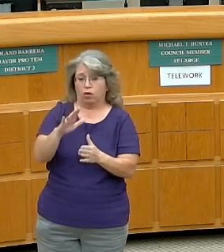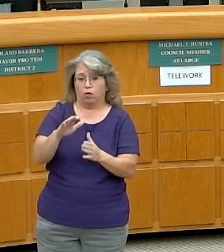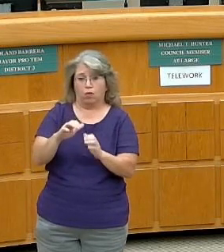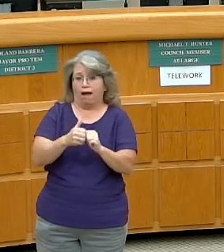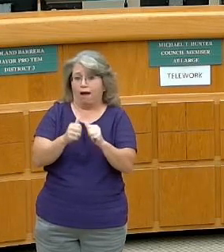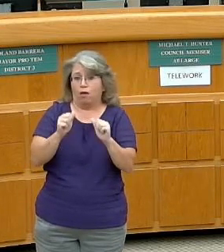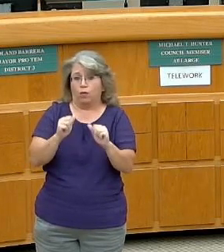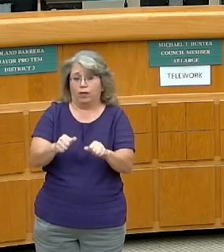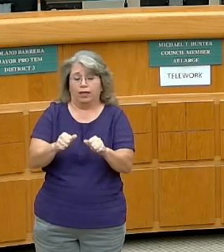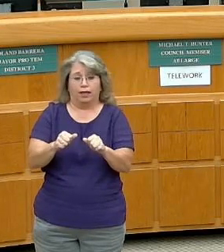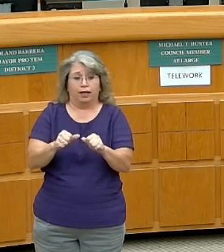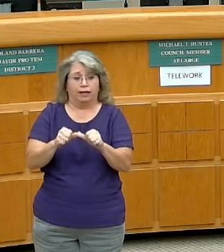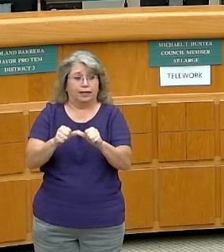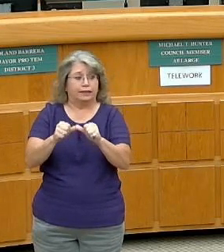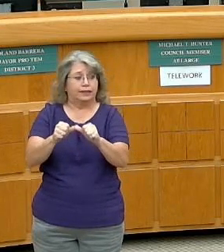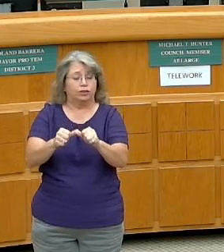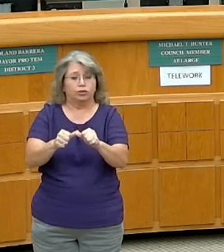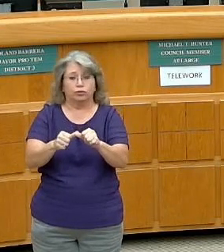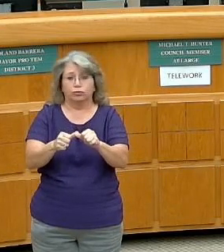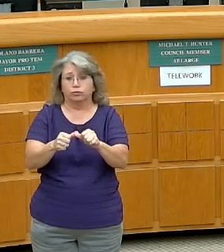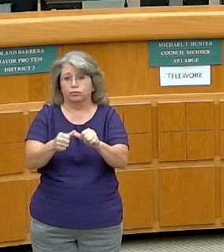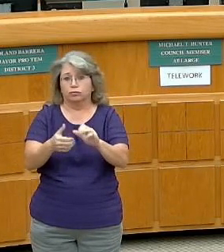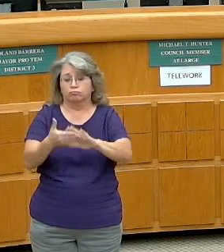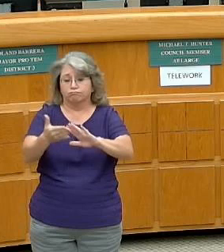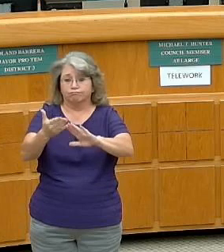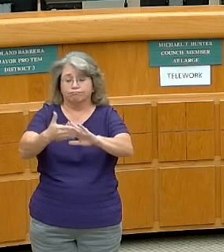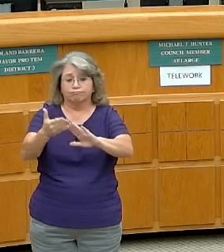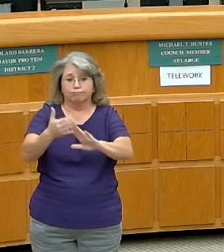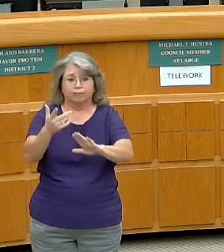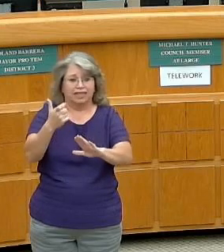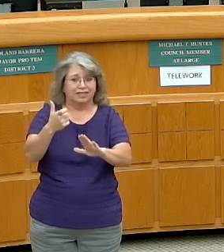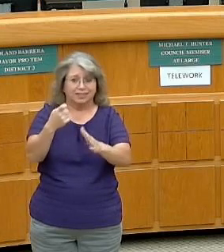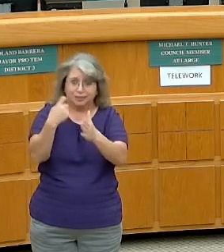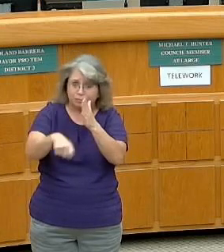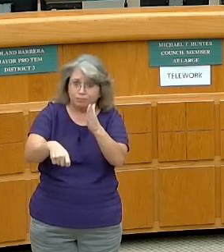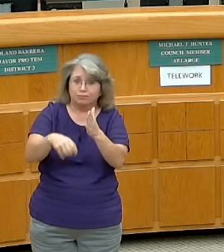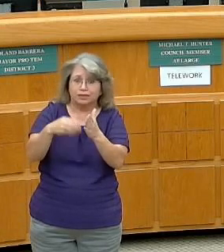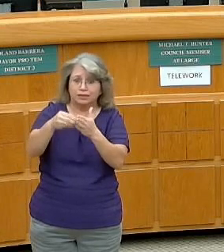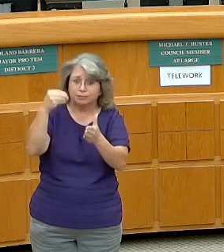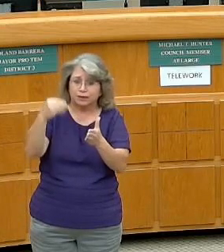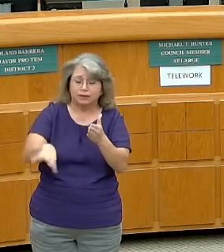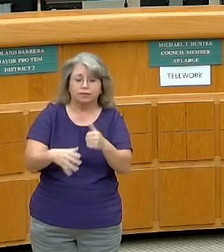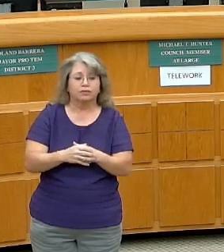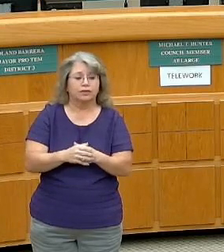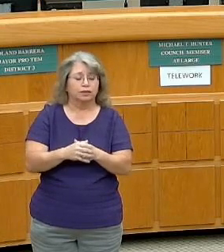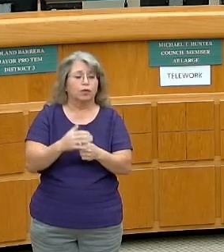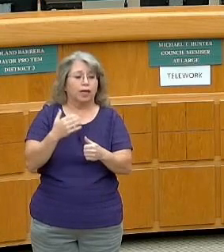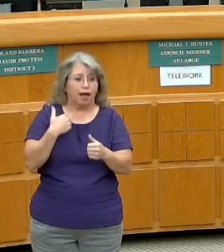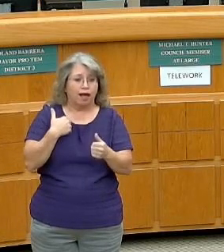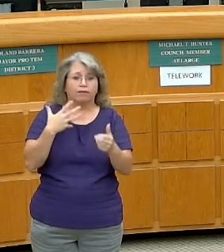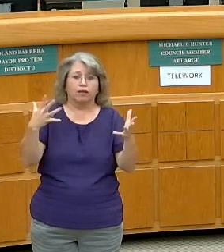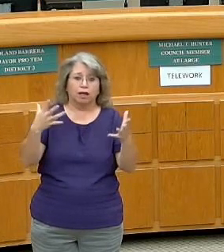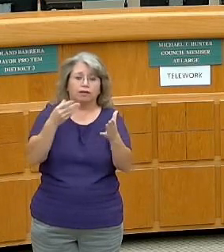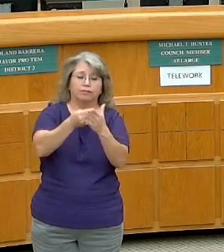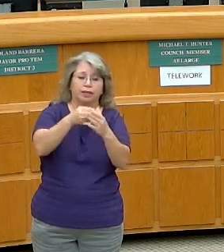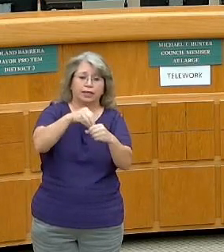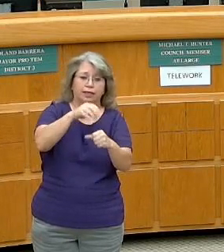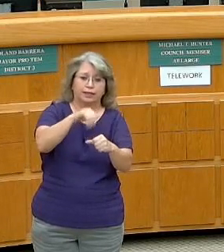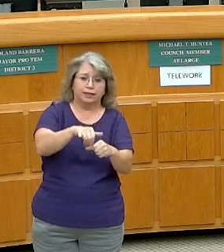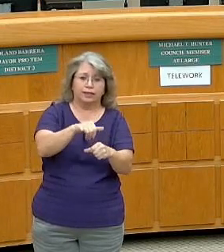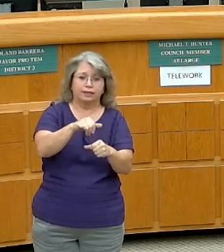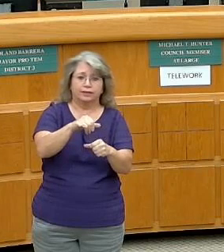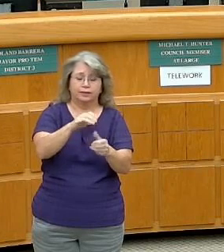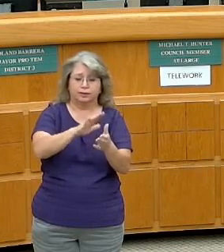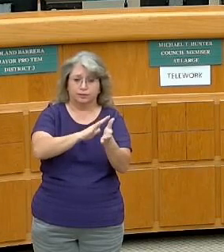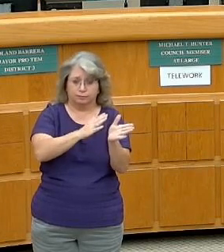operate, all the expenses that it takes to operate. And so there's $100 billion in this plan for hospitals, healthcare providers,